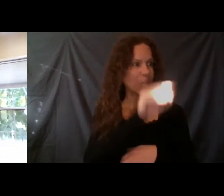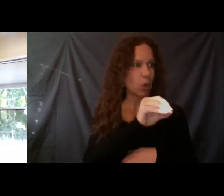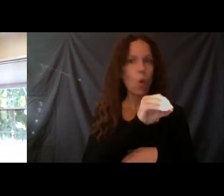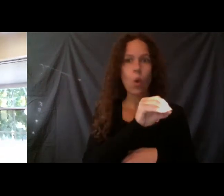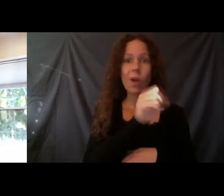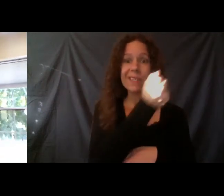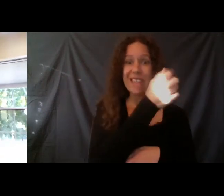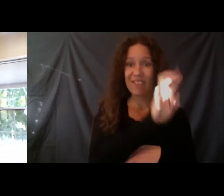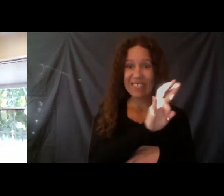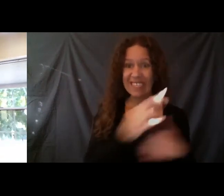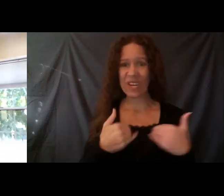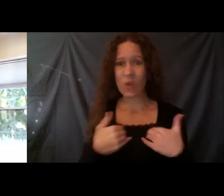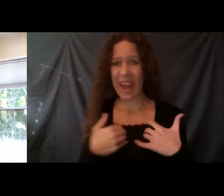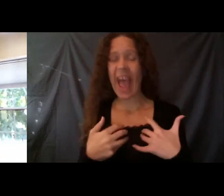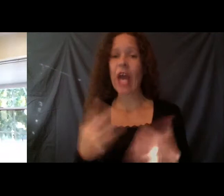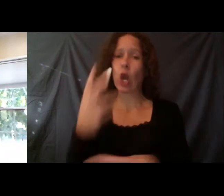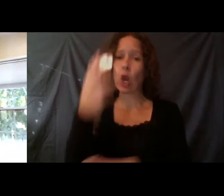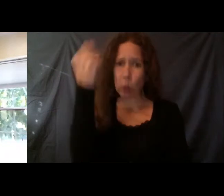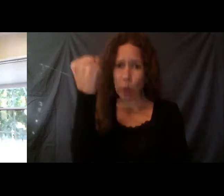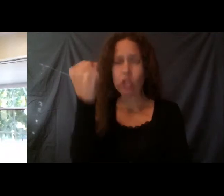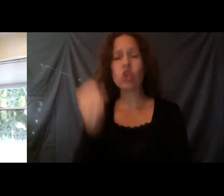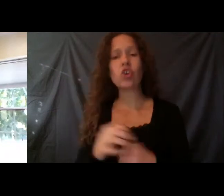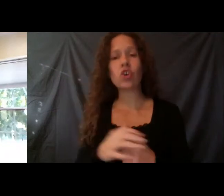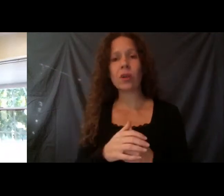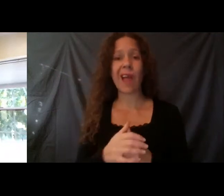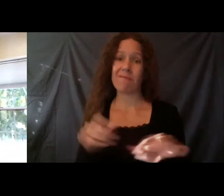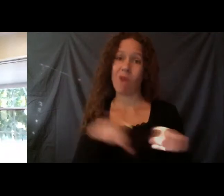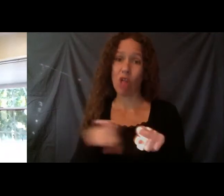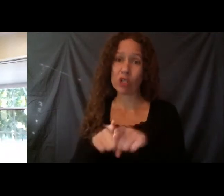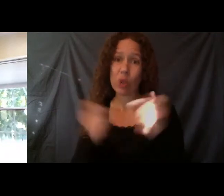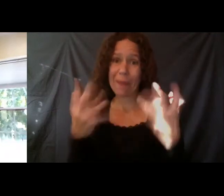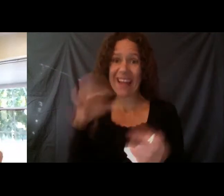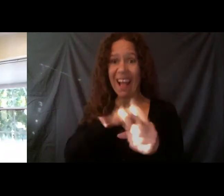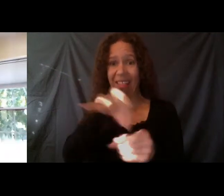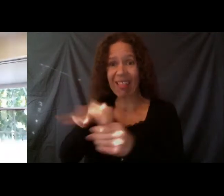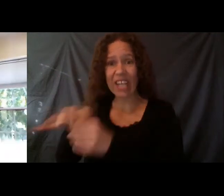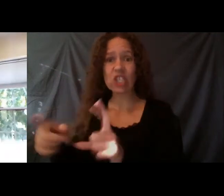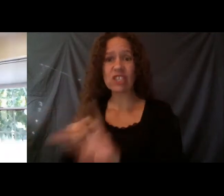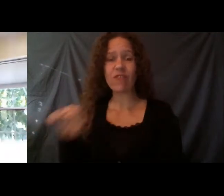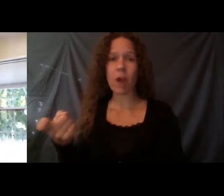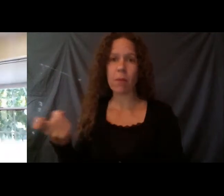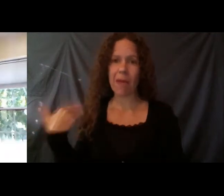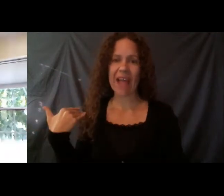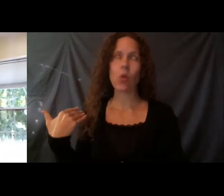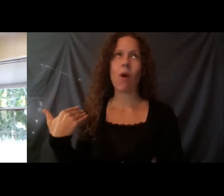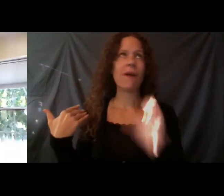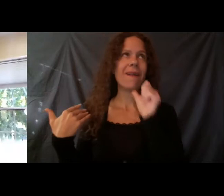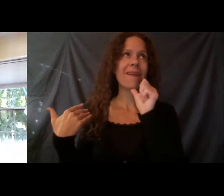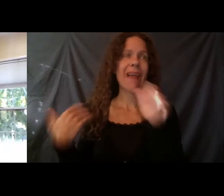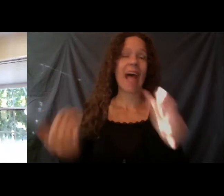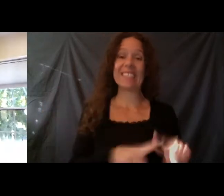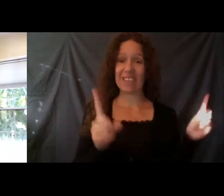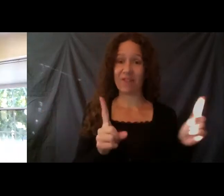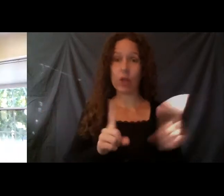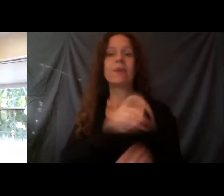7. But unlike many elections in the past, these victories, not unlike, just like elections in the